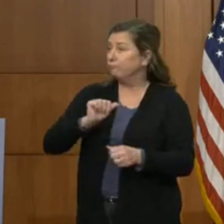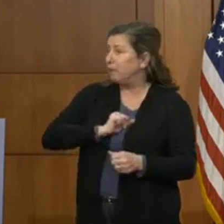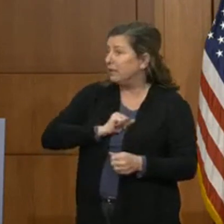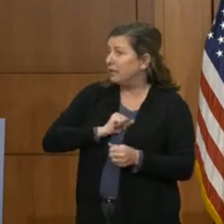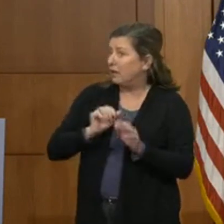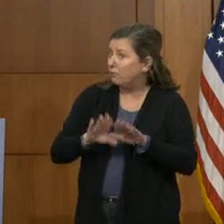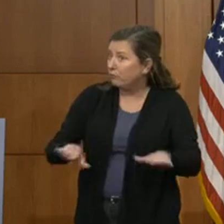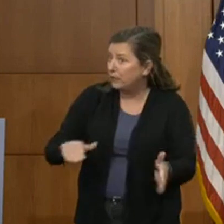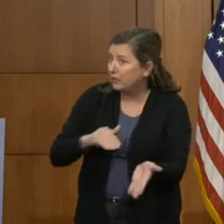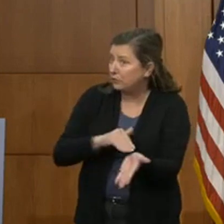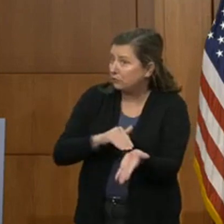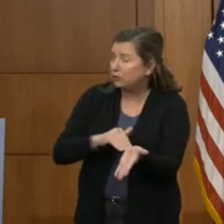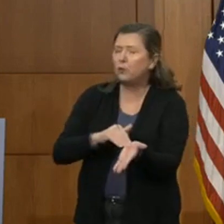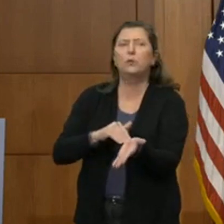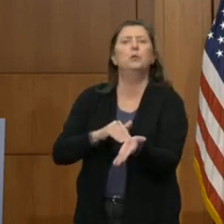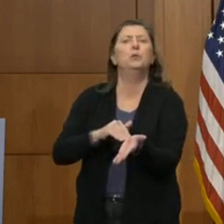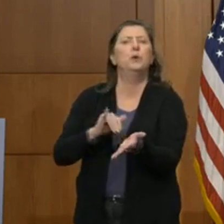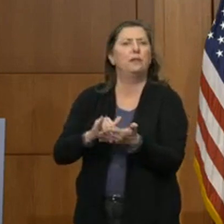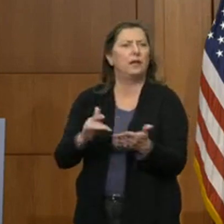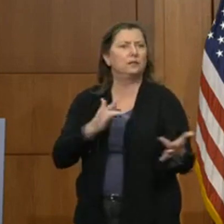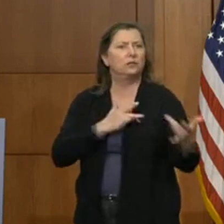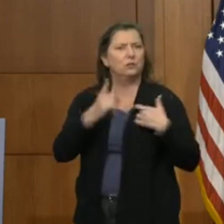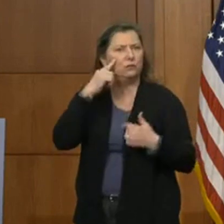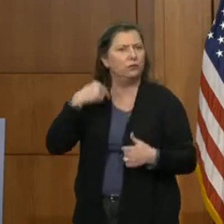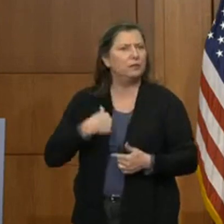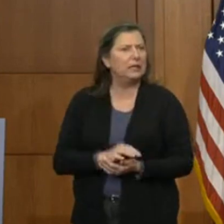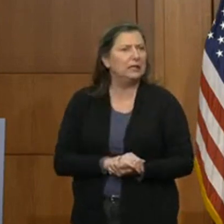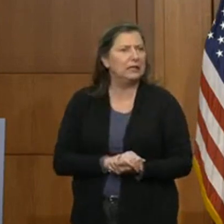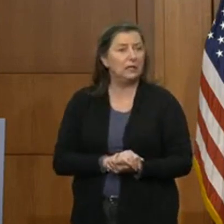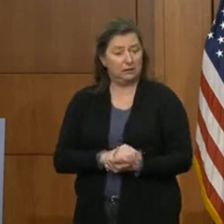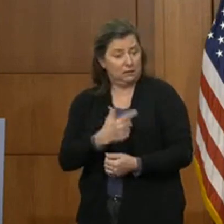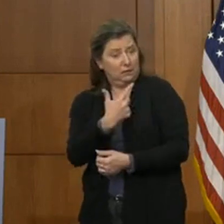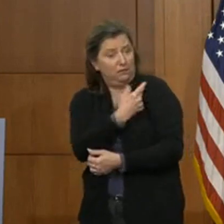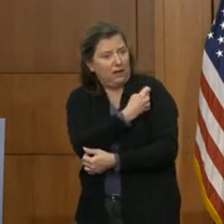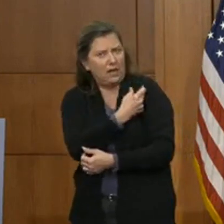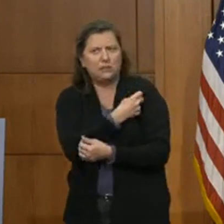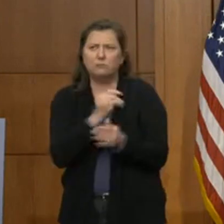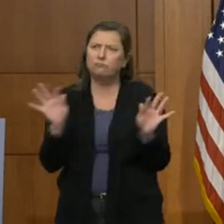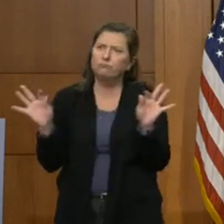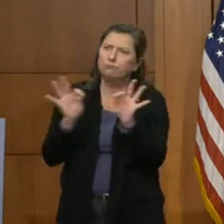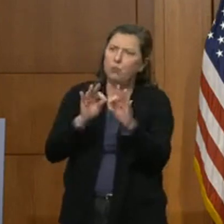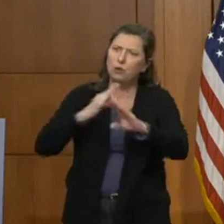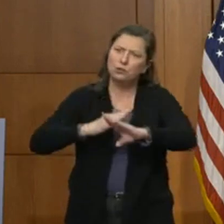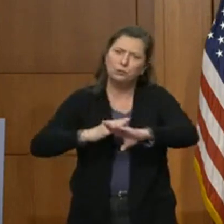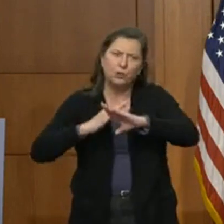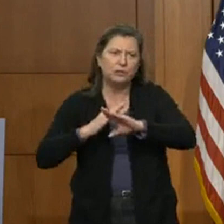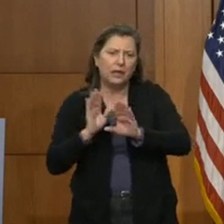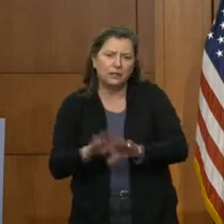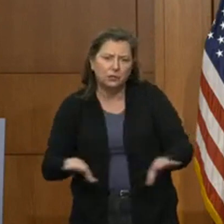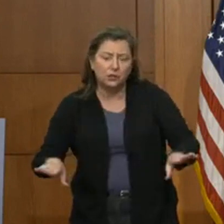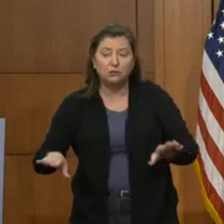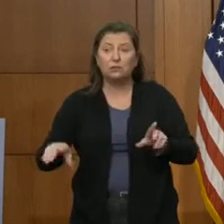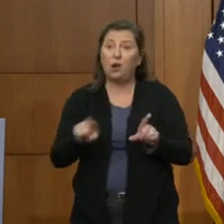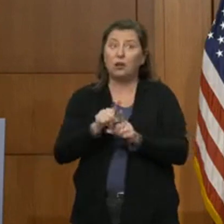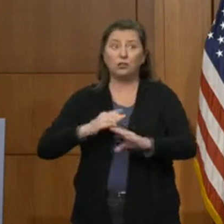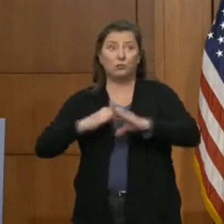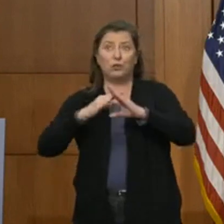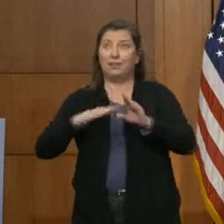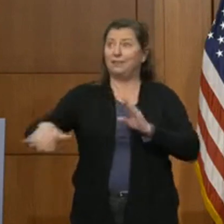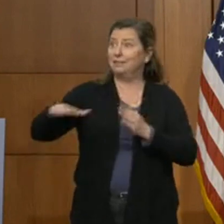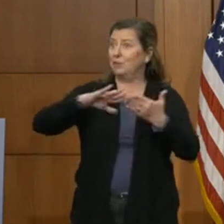pediatrician, this is very concerning. Vaccinations are a critical protection for children and